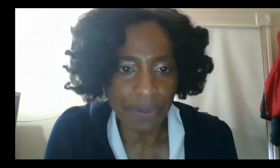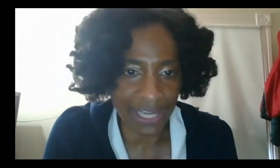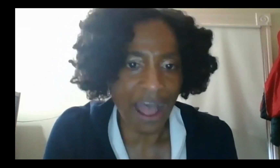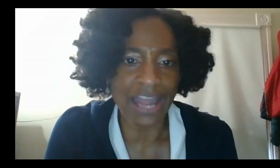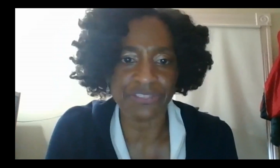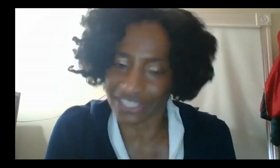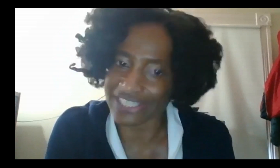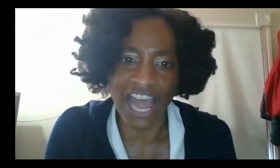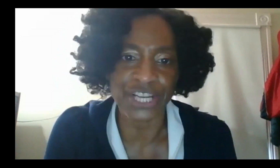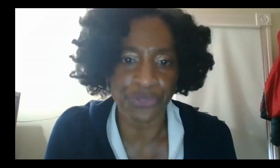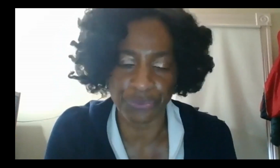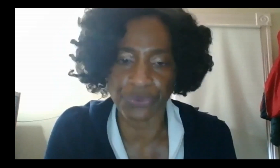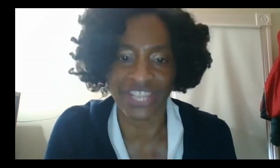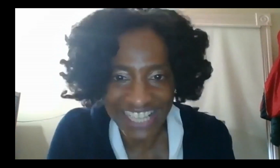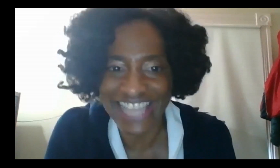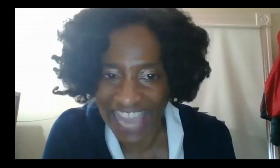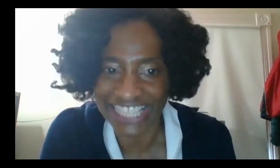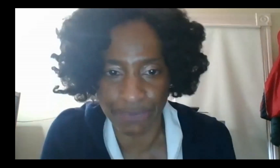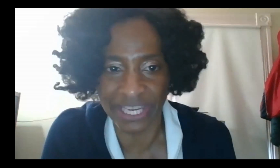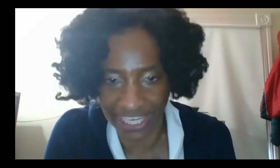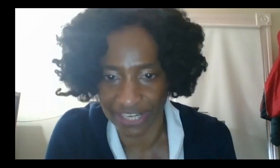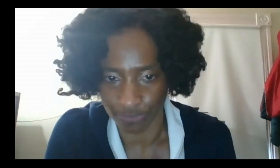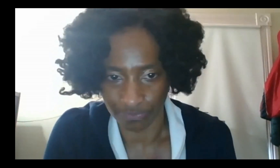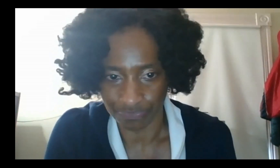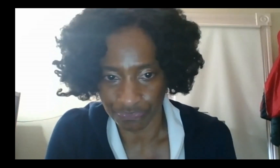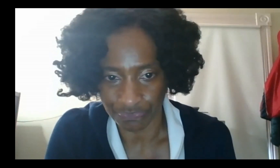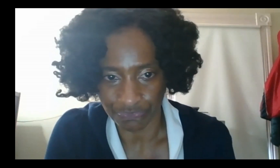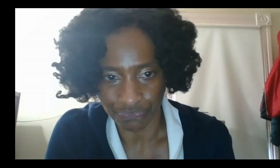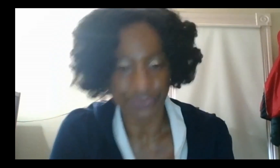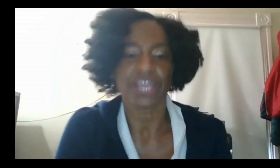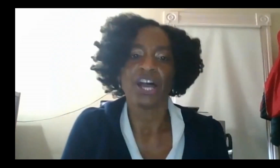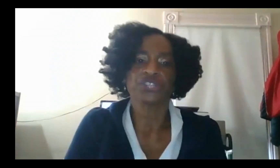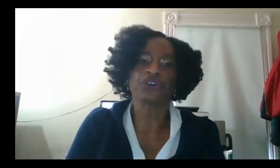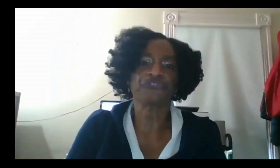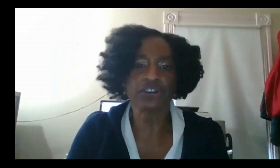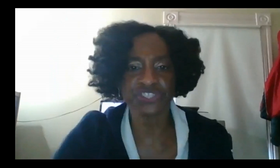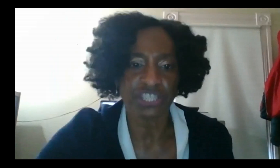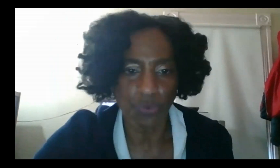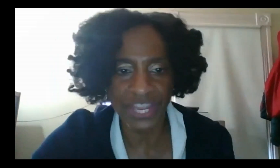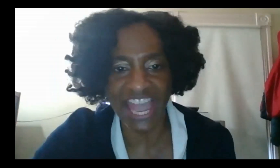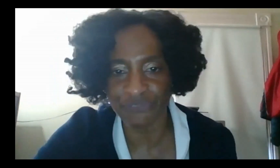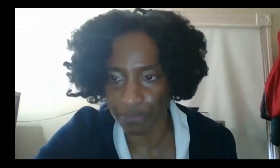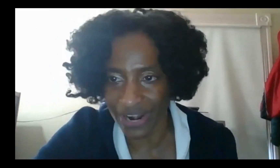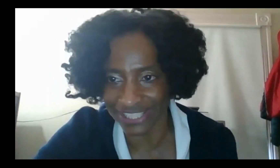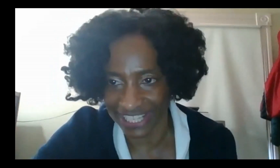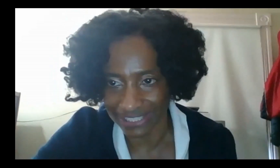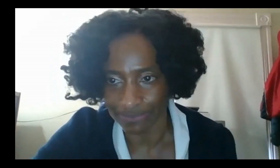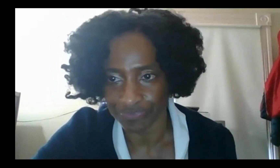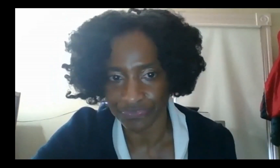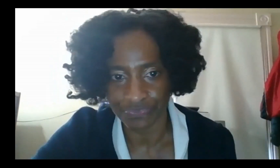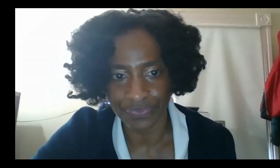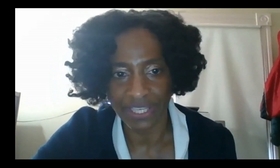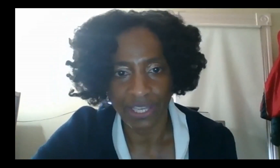will help guide the society through the next academic year. So first, we have the